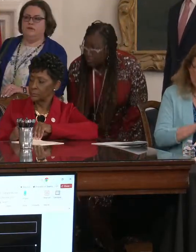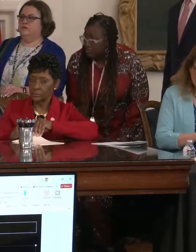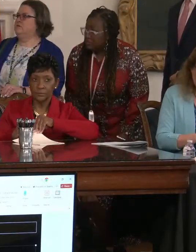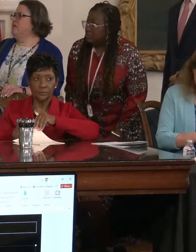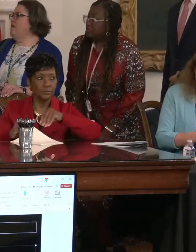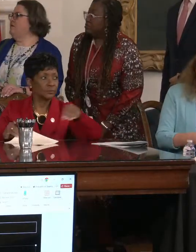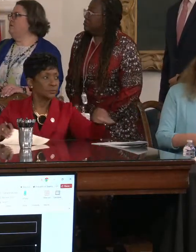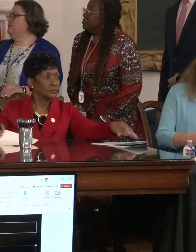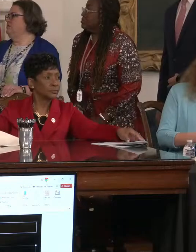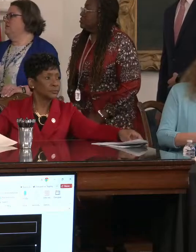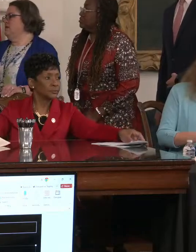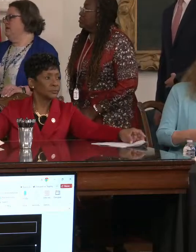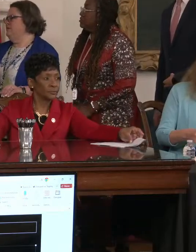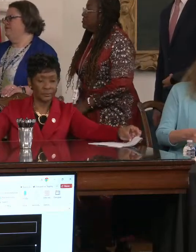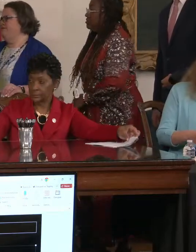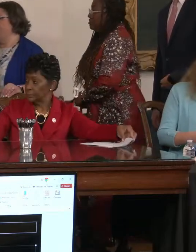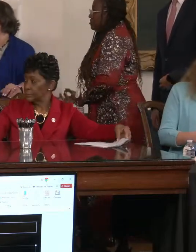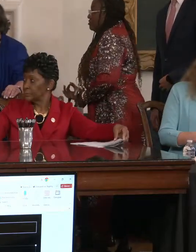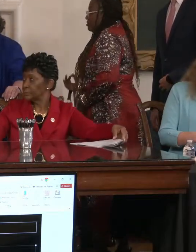1.